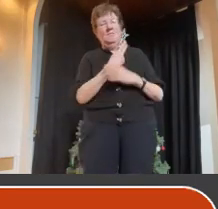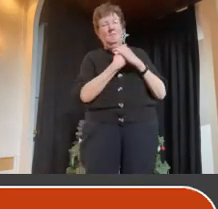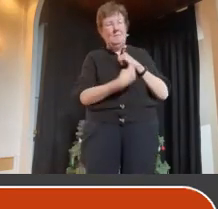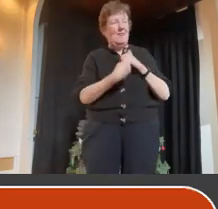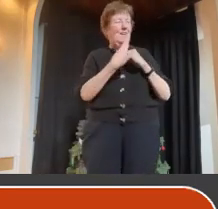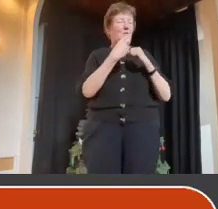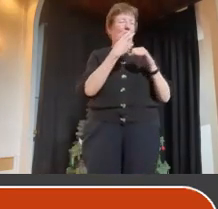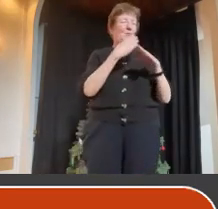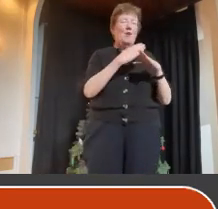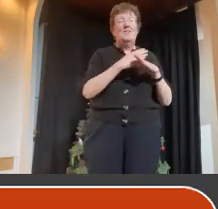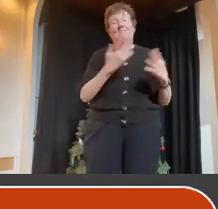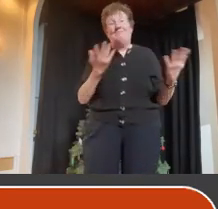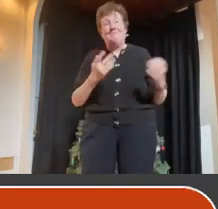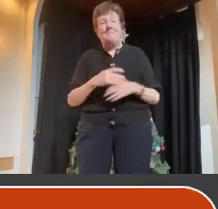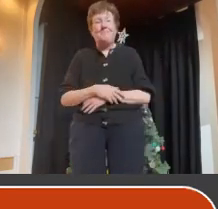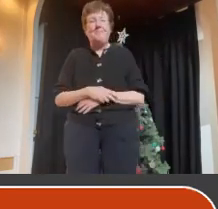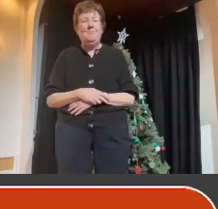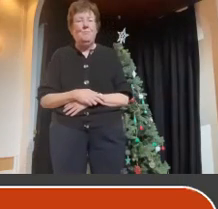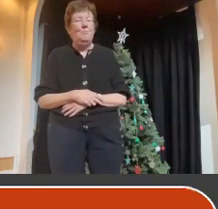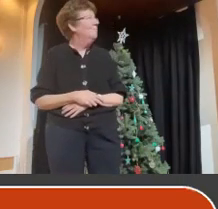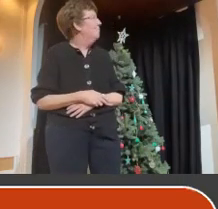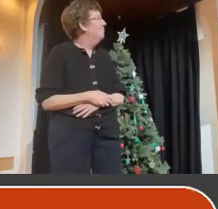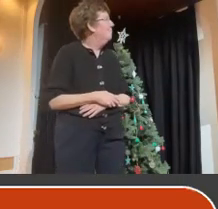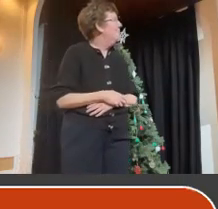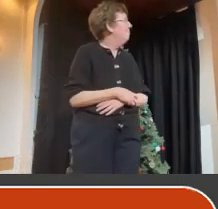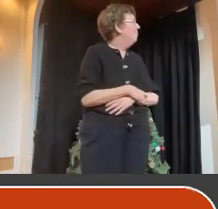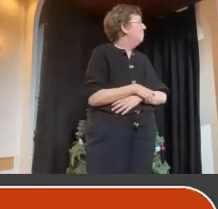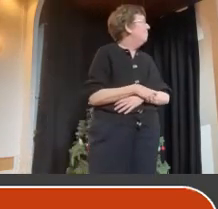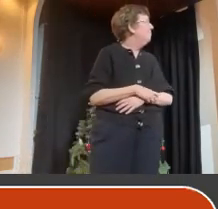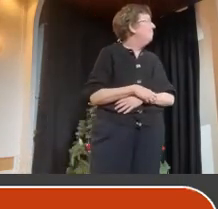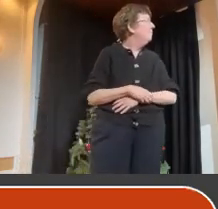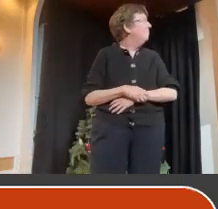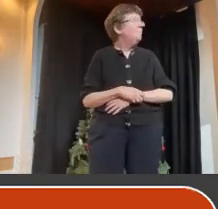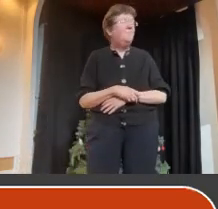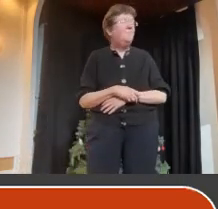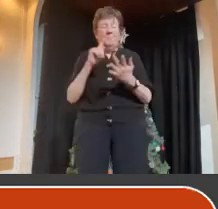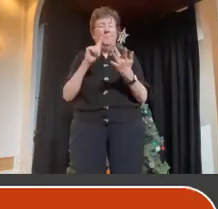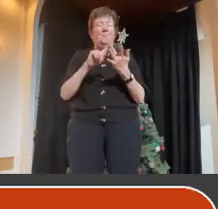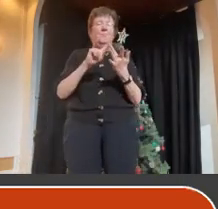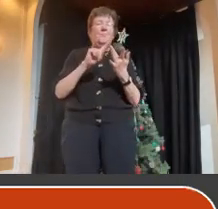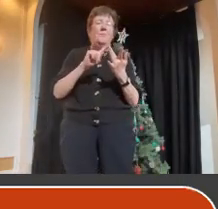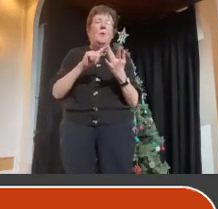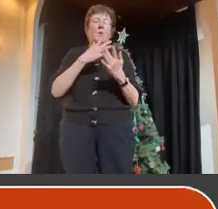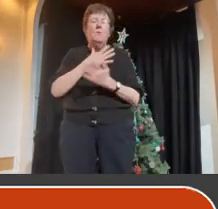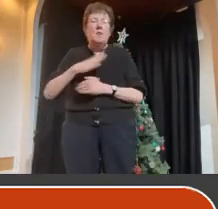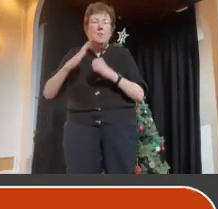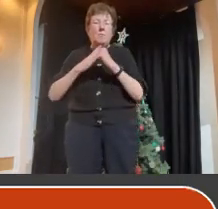for teachers, so both curriculum development and staffing in bilingualism.